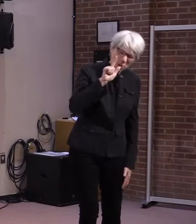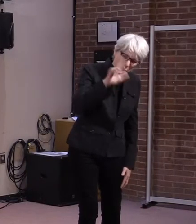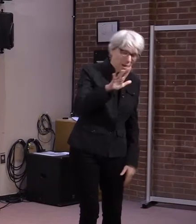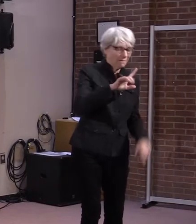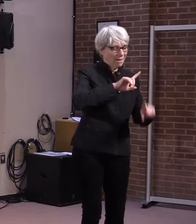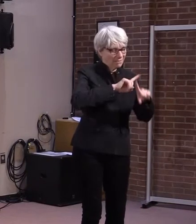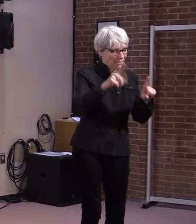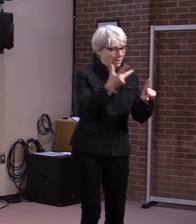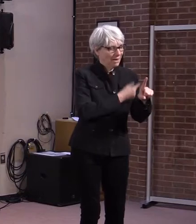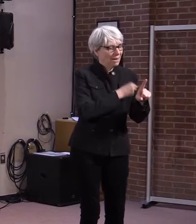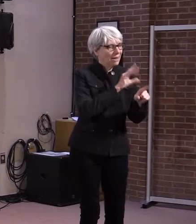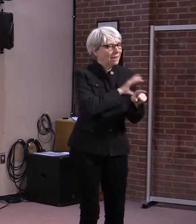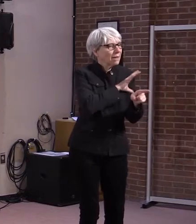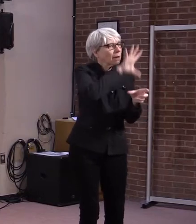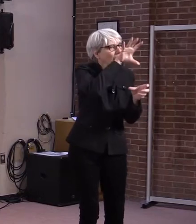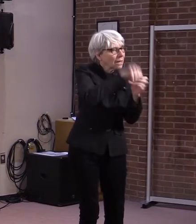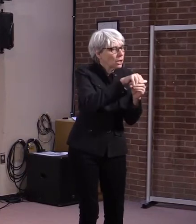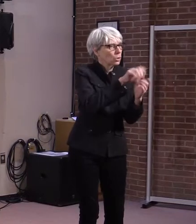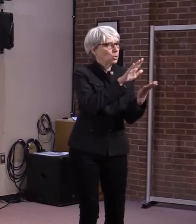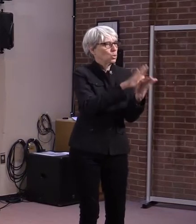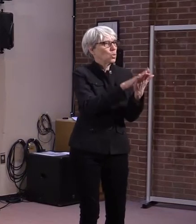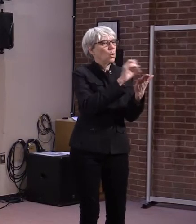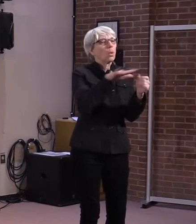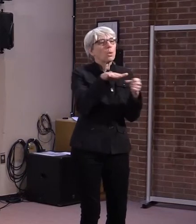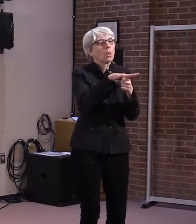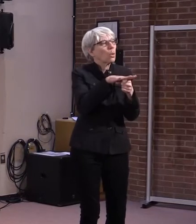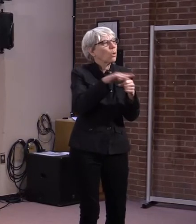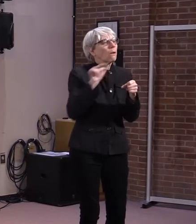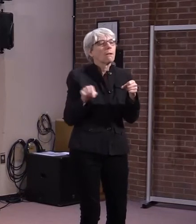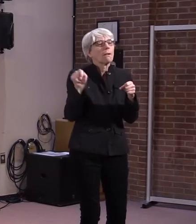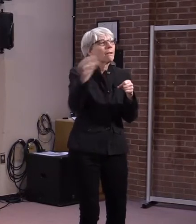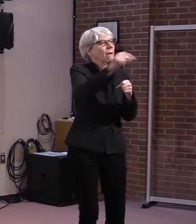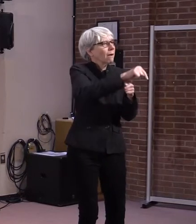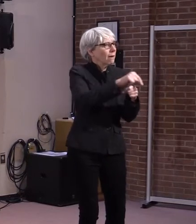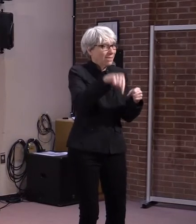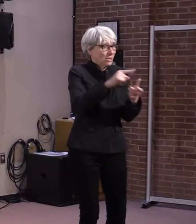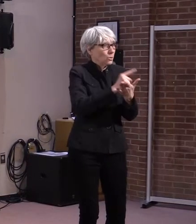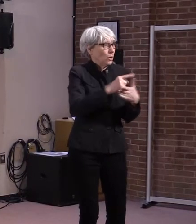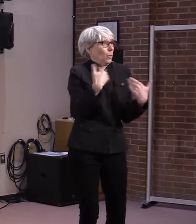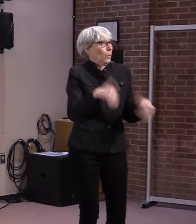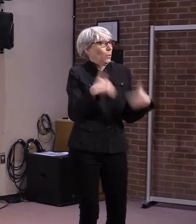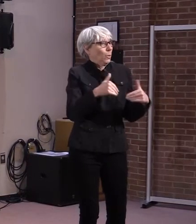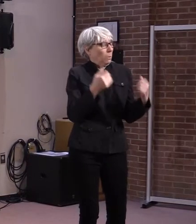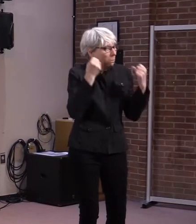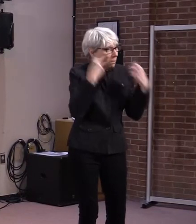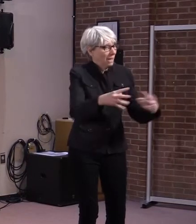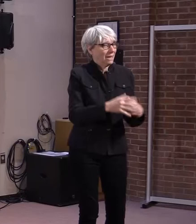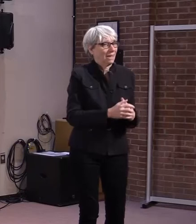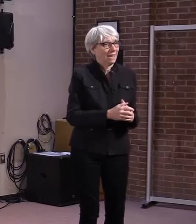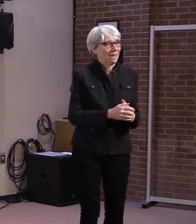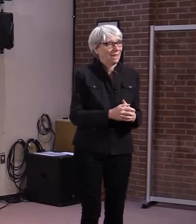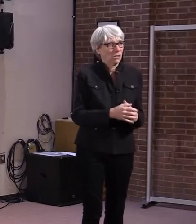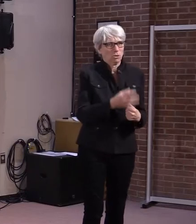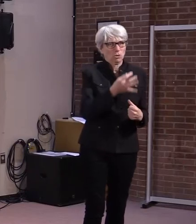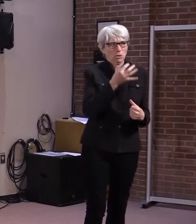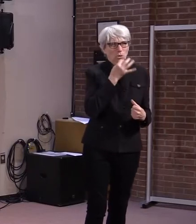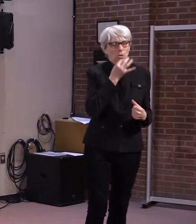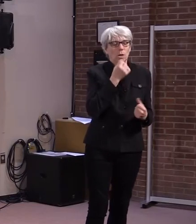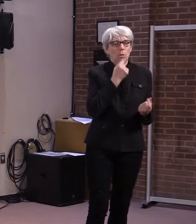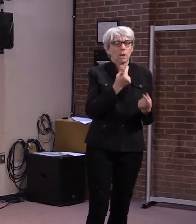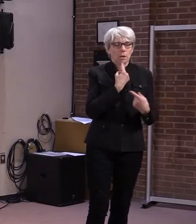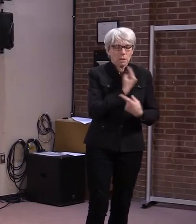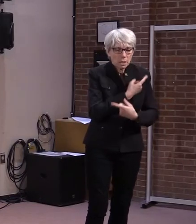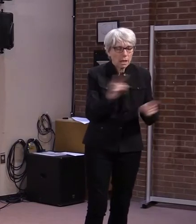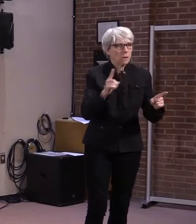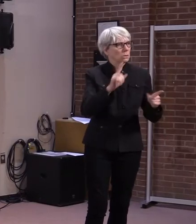school-based vaccination clinics or pop-ups that are just available this week. We will send out the press release shortly with